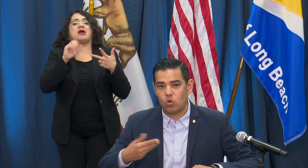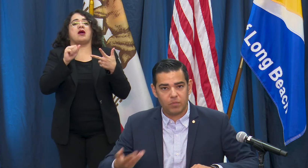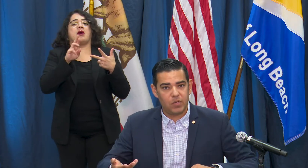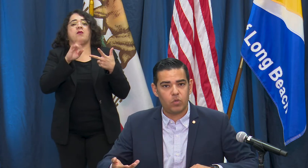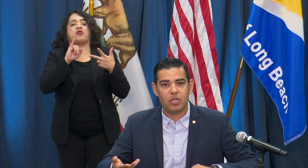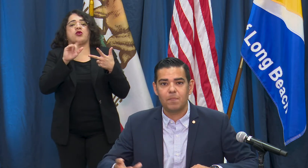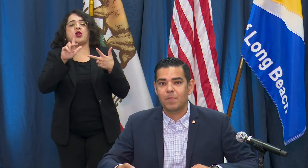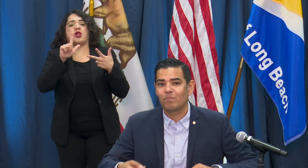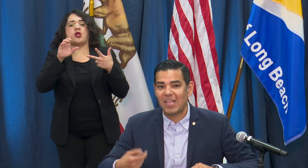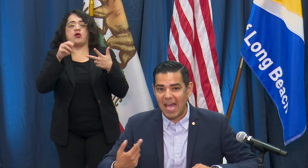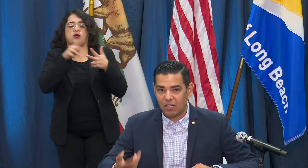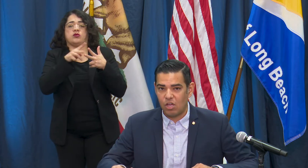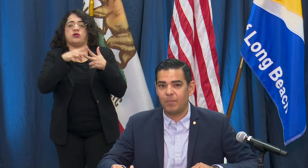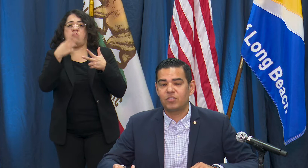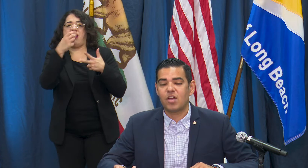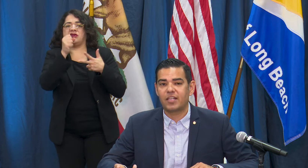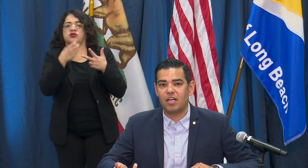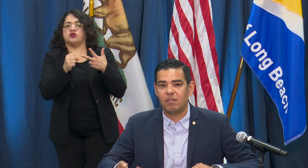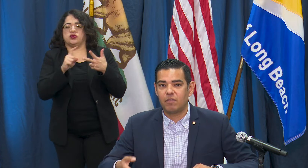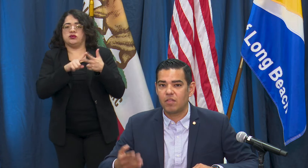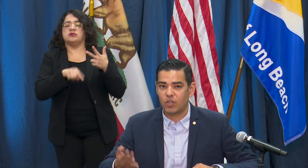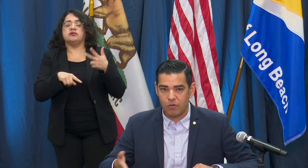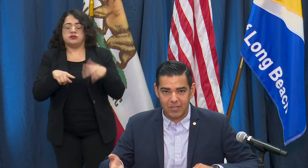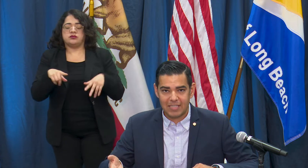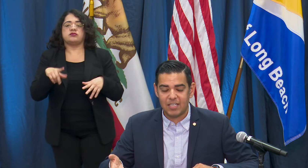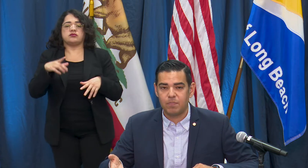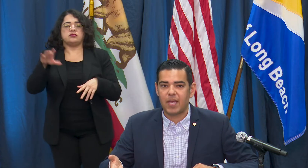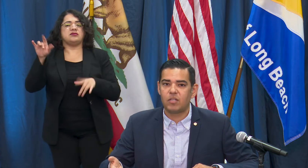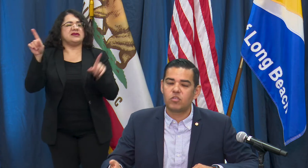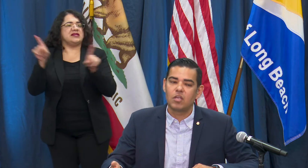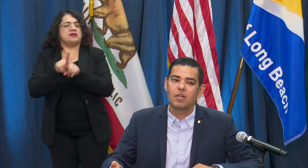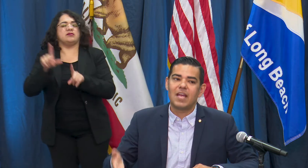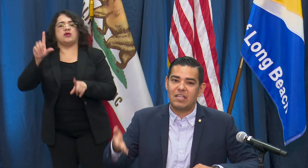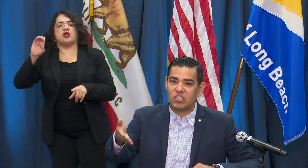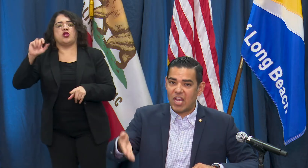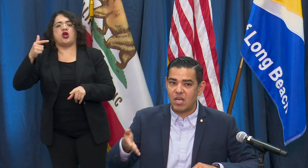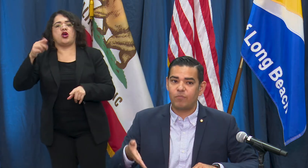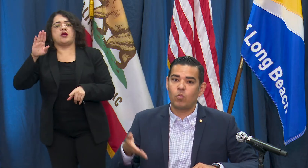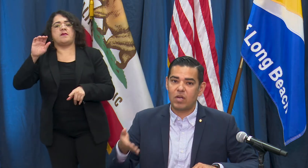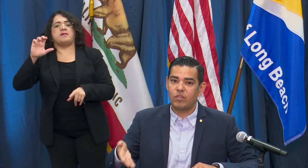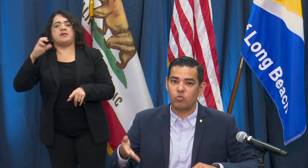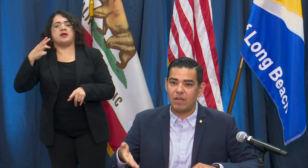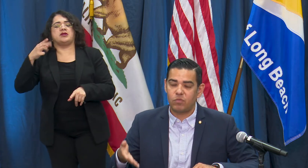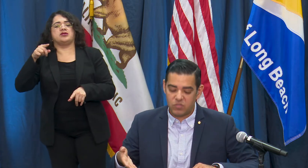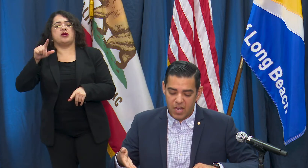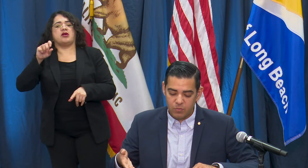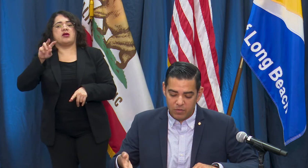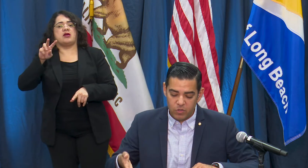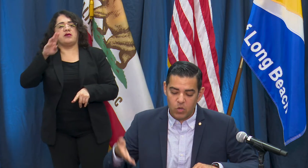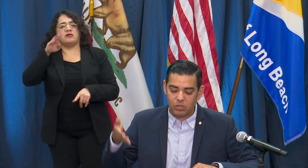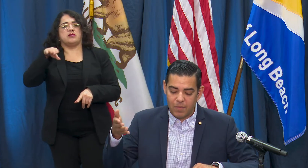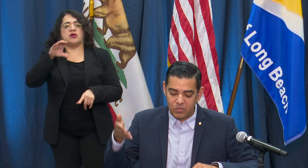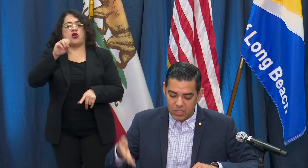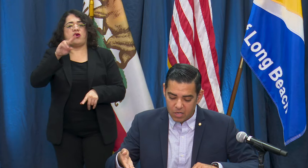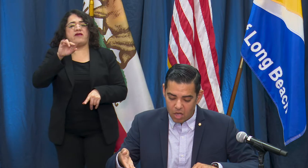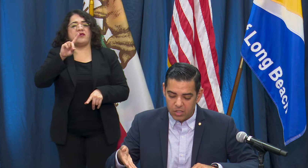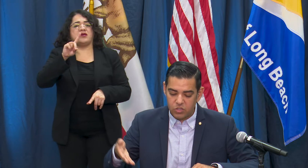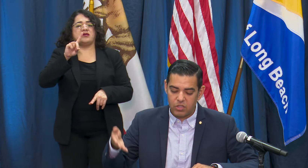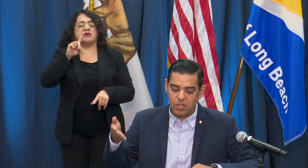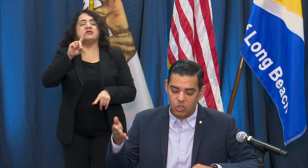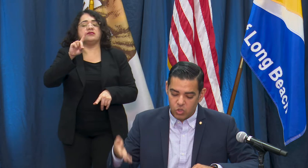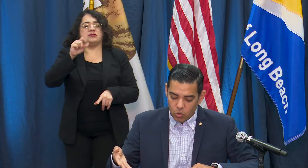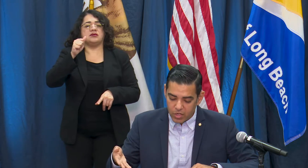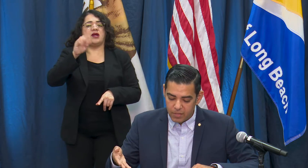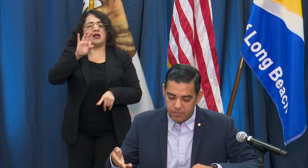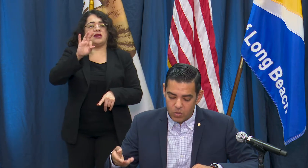as you normally would at longbeach.gov, the COVID-19 page, and sign up for one of the drive-through sites. But if you go to Long Beach City